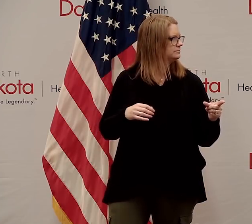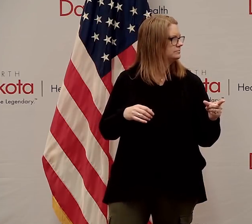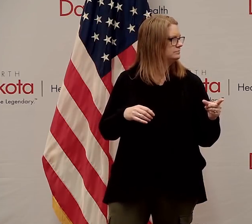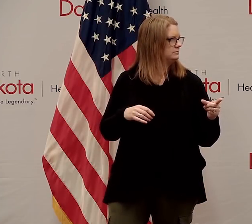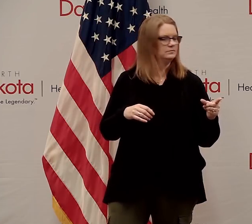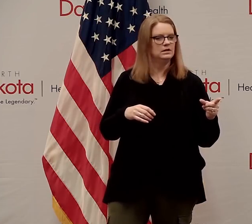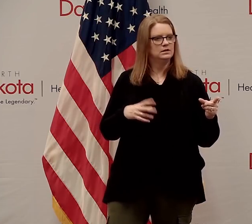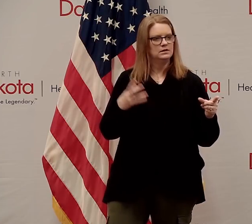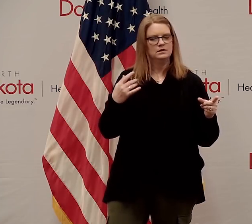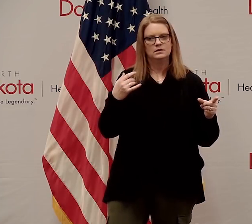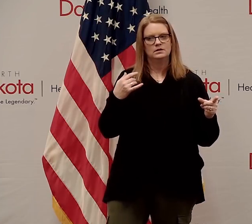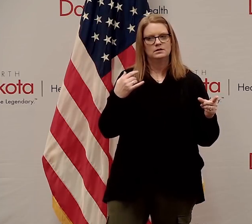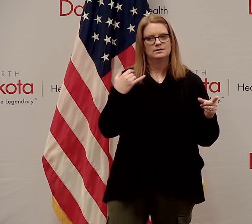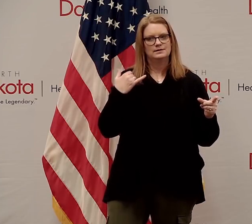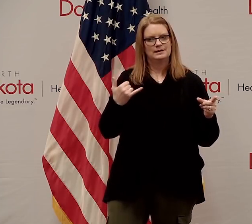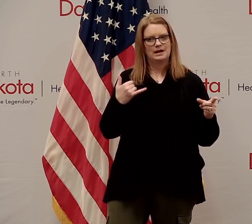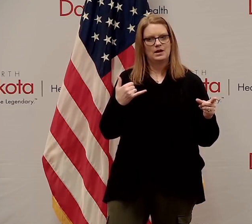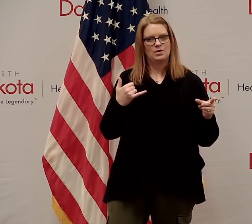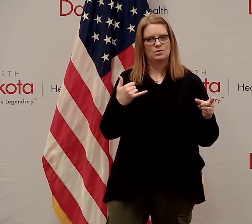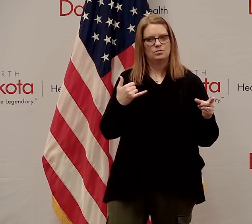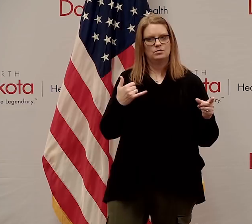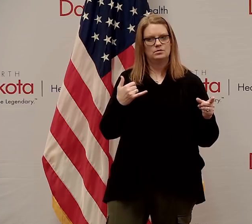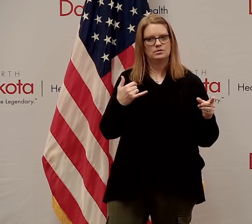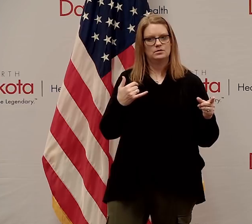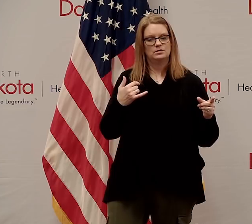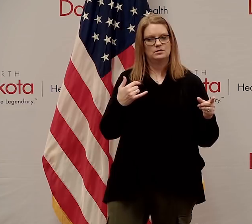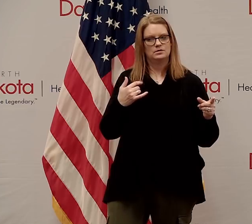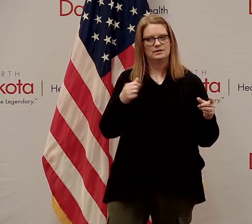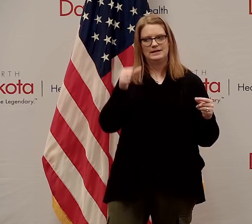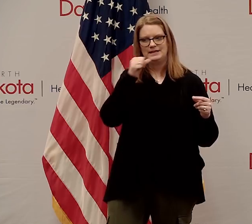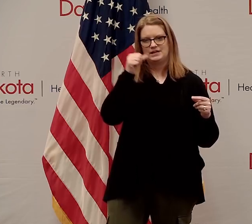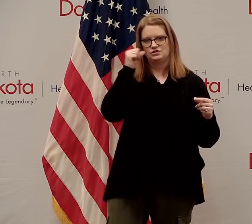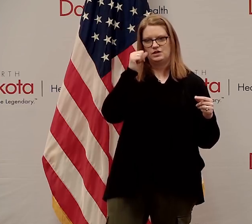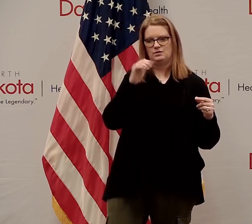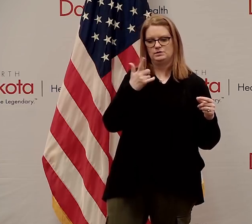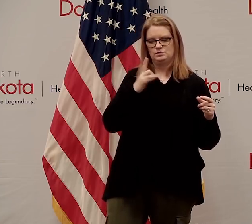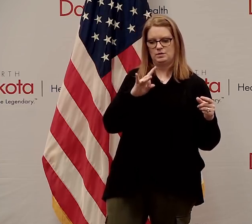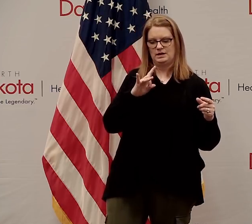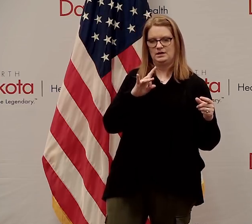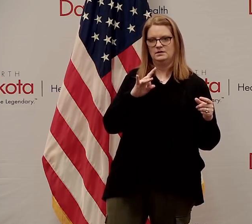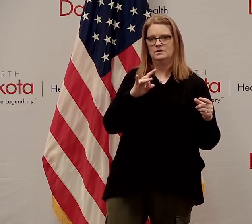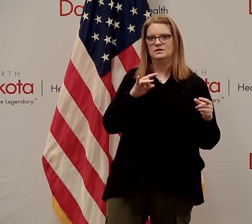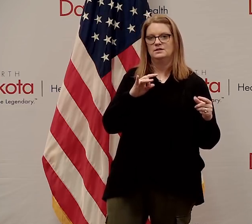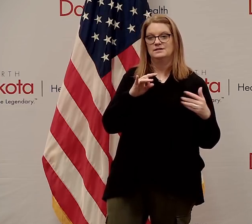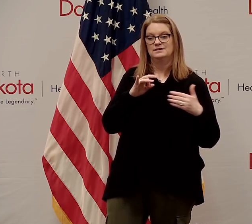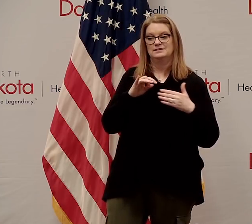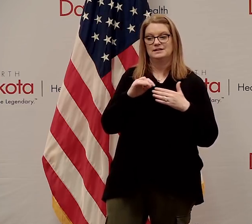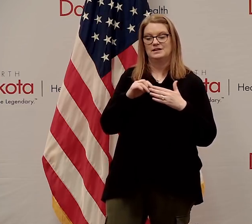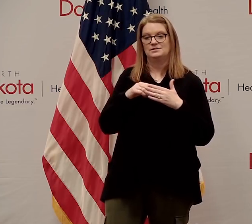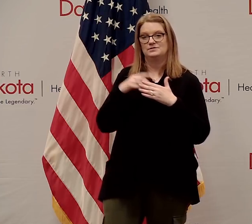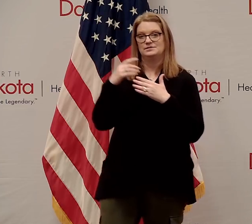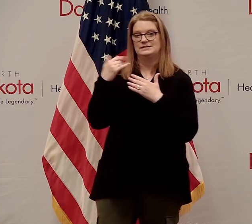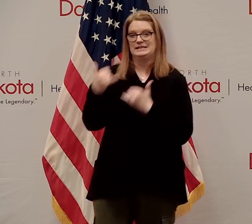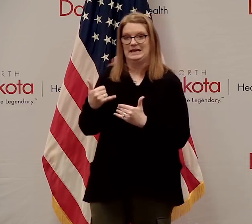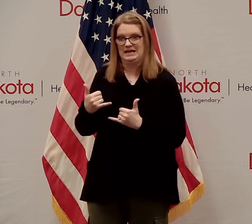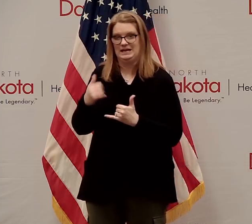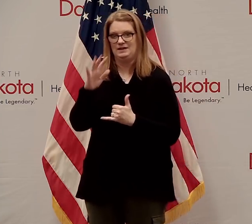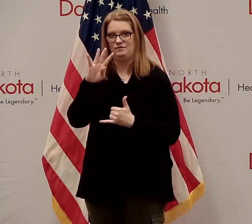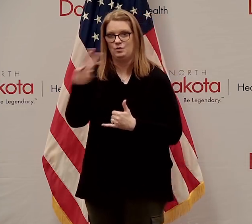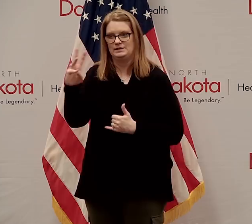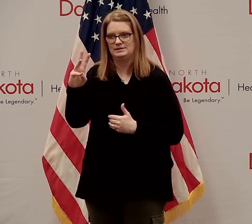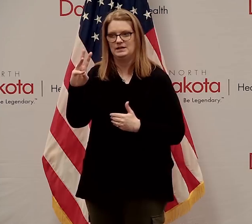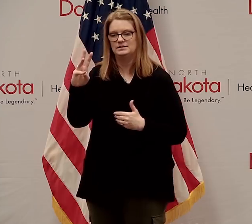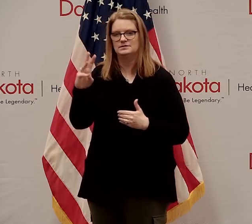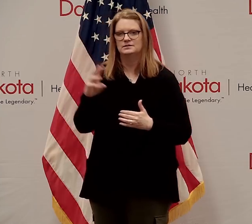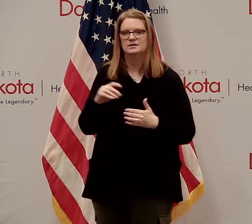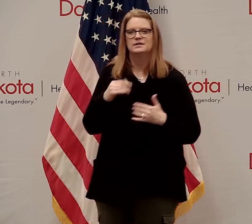with the spike, with the number, our biggest day of the year yesterday at 28, and then the biggest day today at 46, we're in that